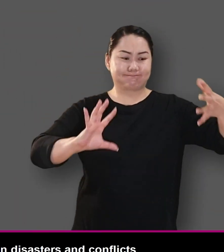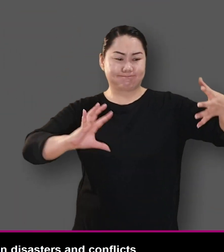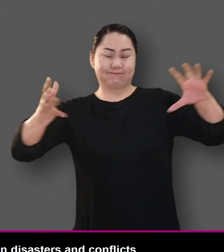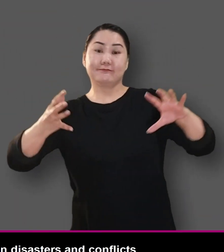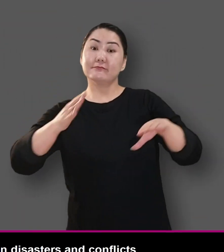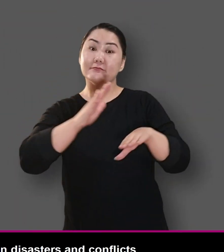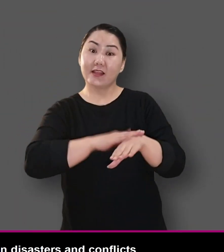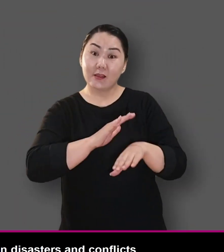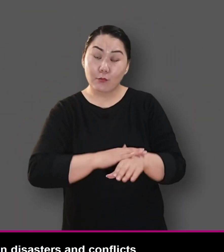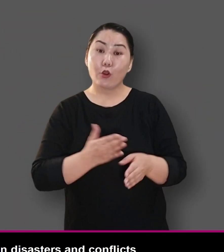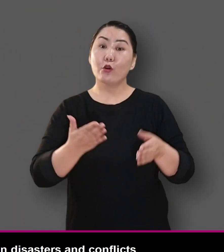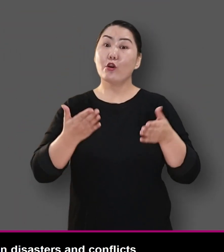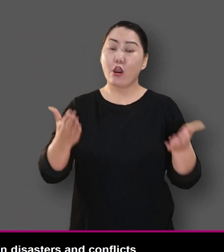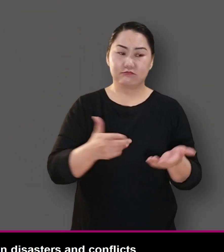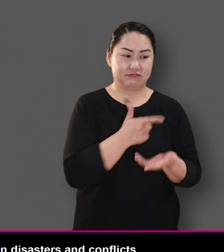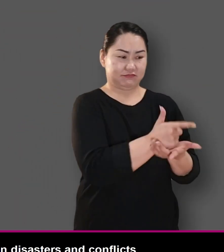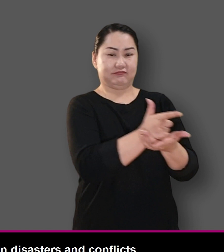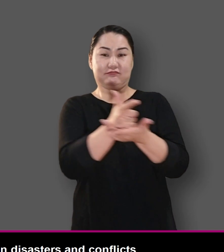During evacuation in disasters and conflicts,